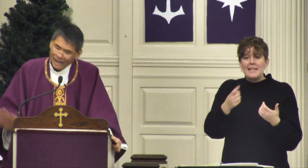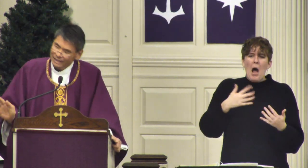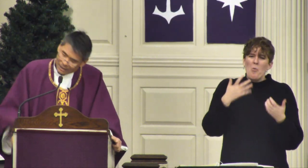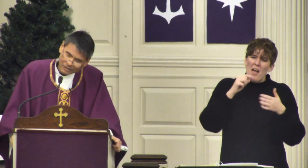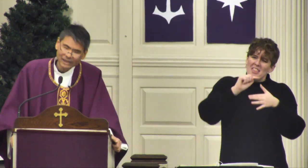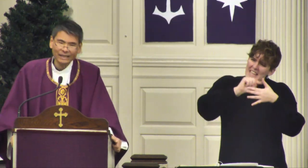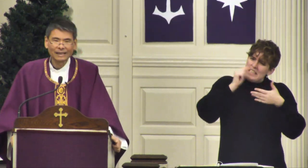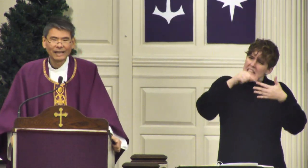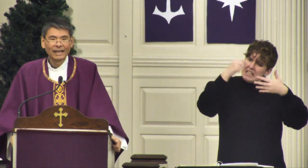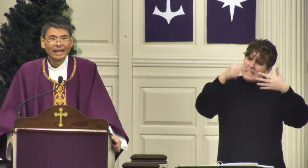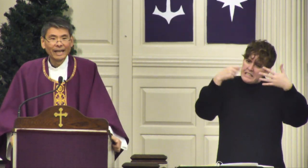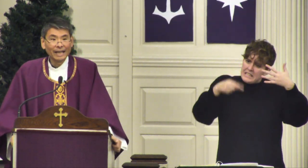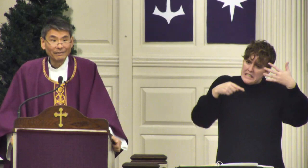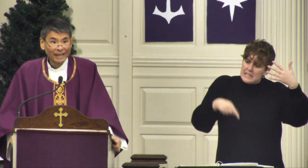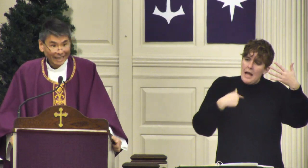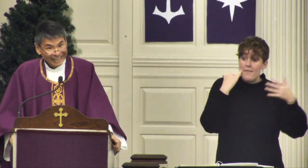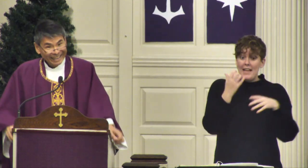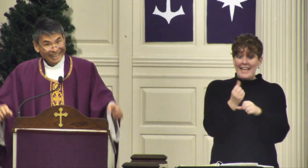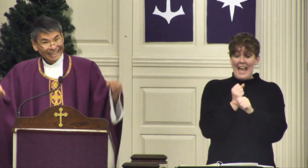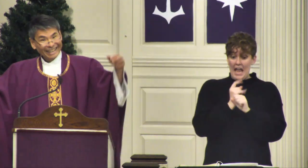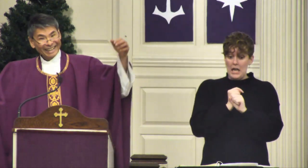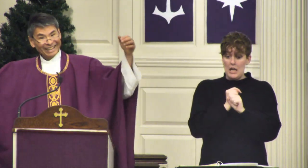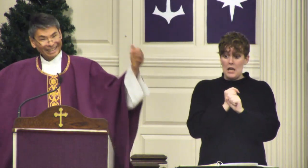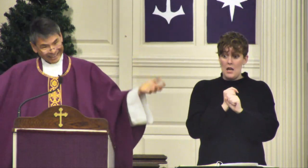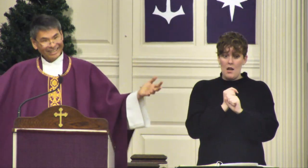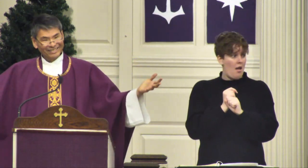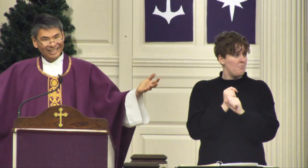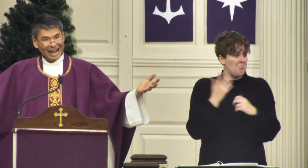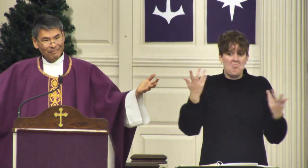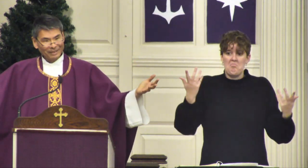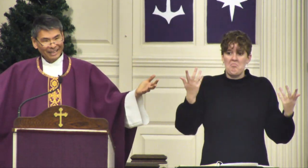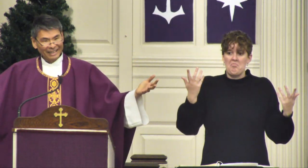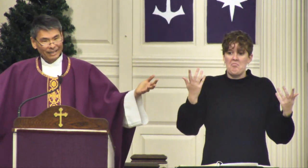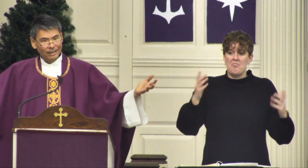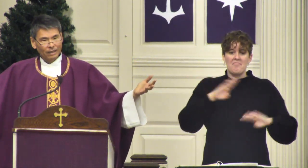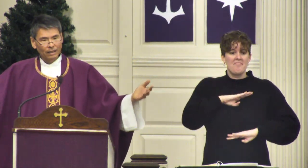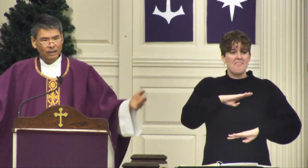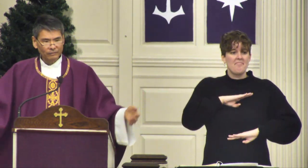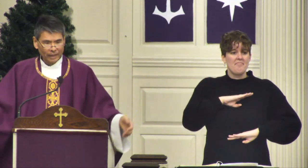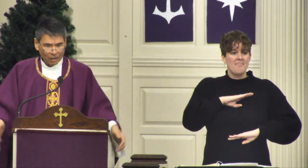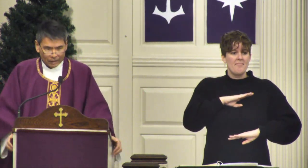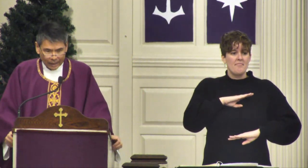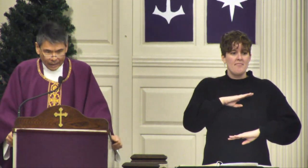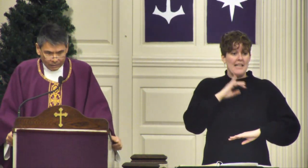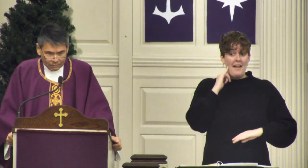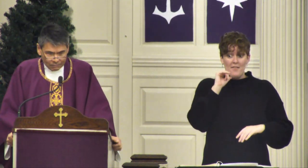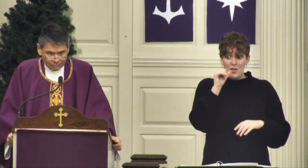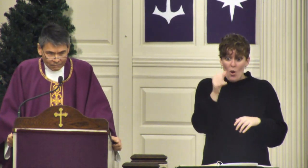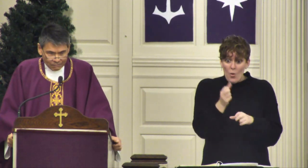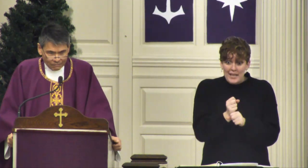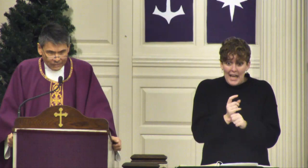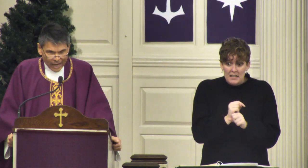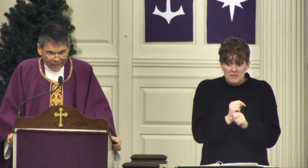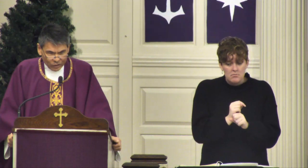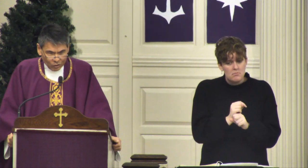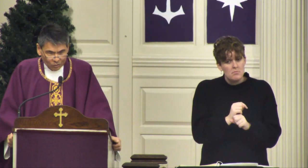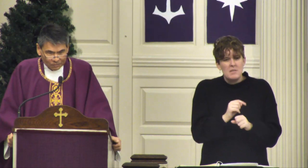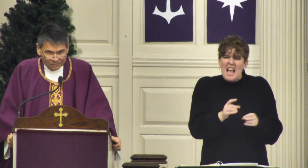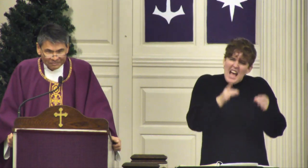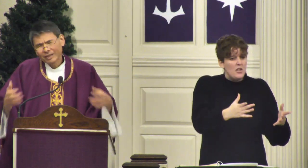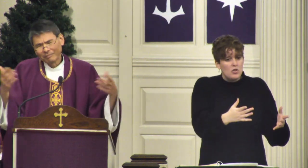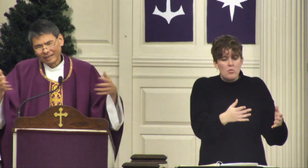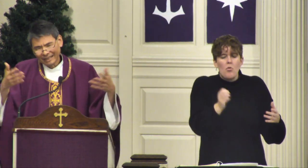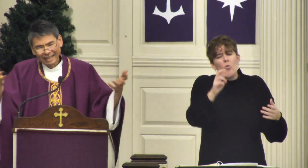want this, I want this. If they get it, we're happy. They don't get it, I hate you,